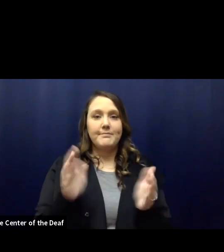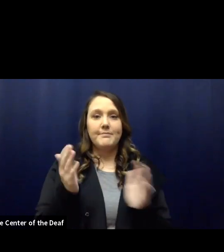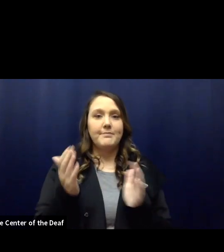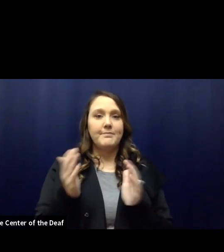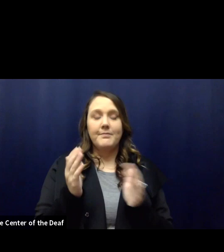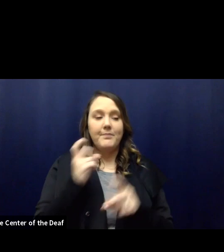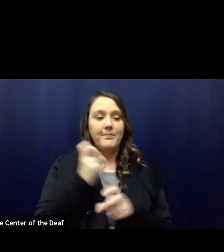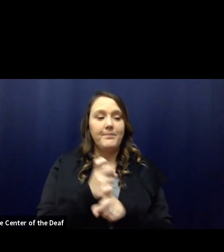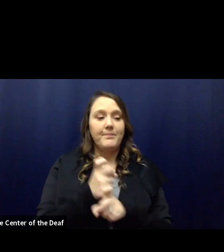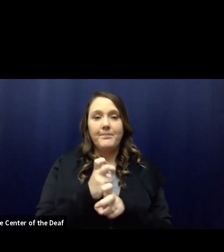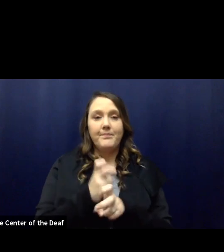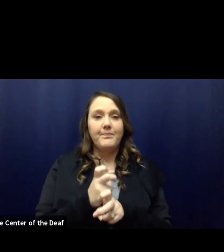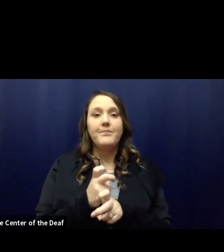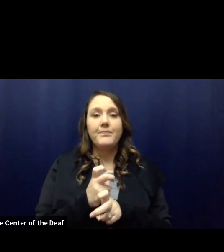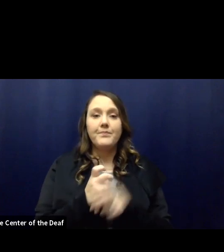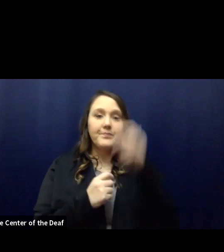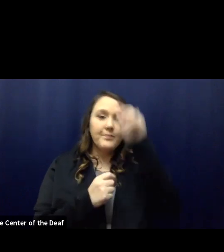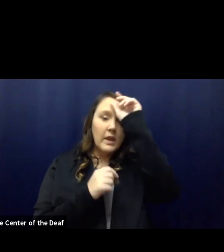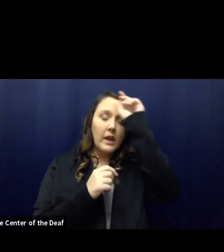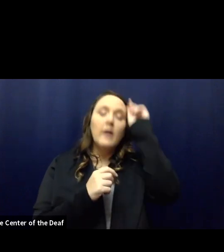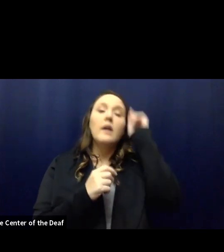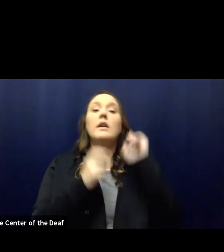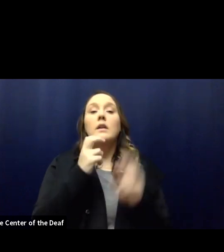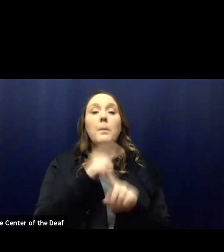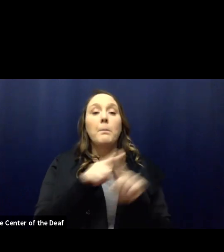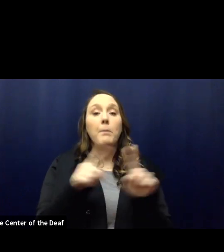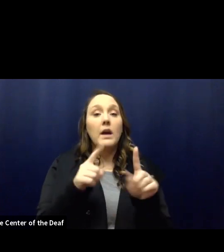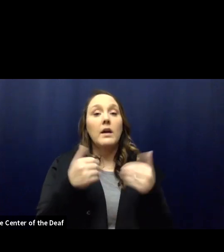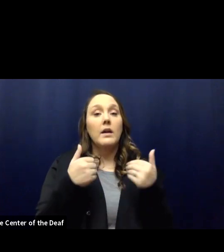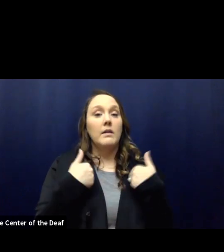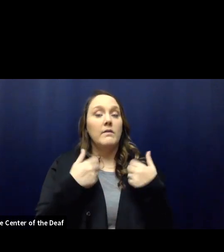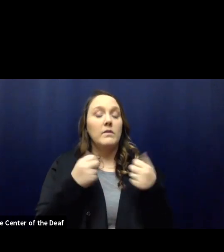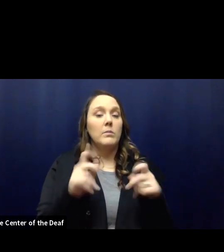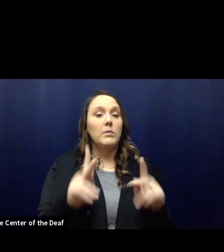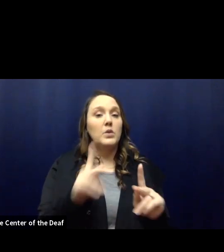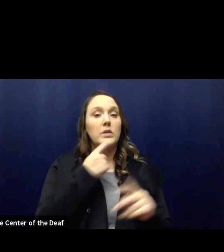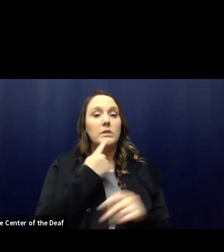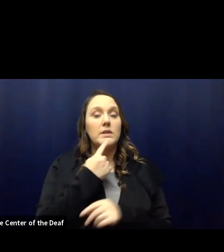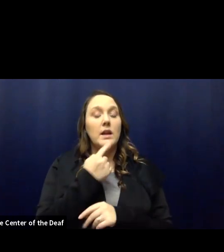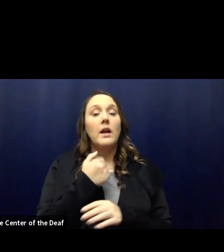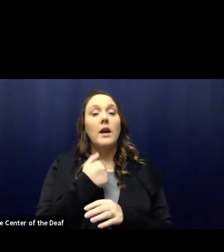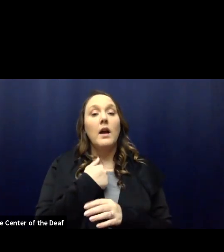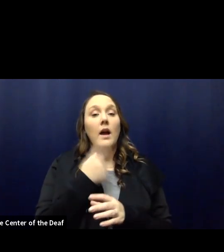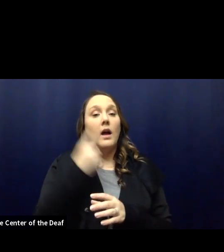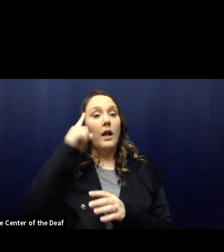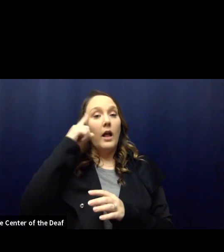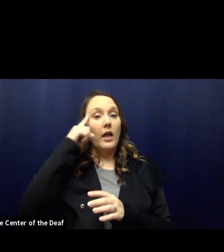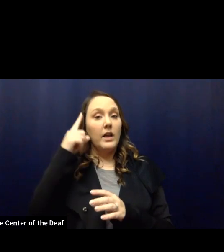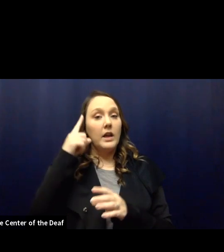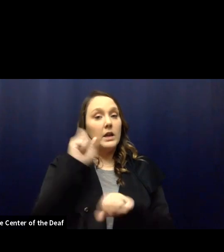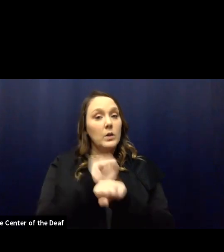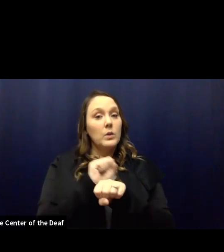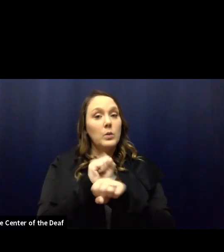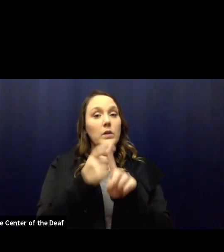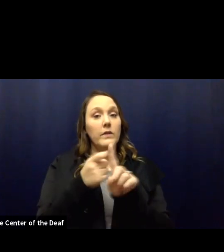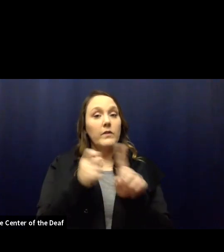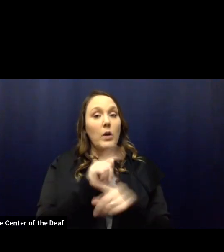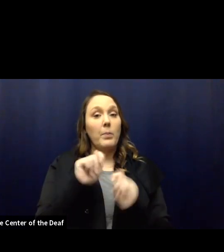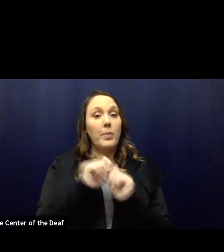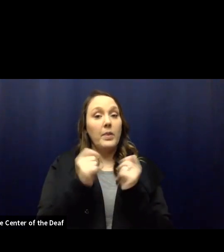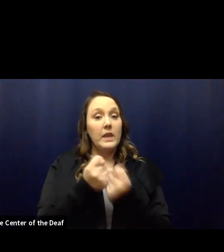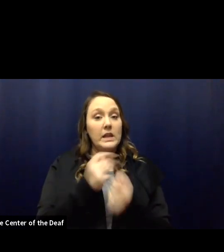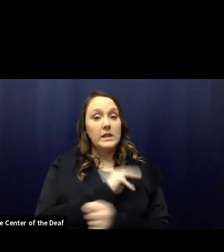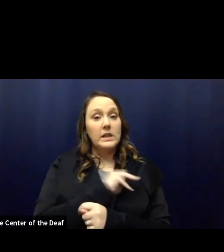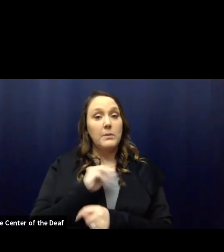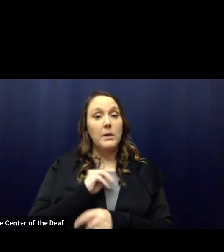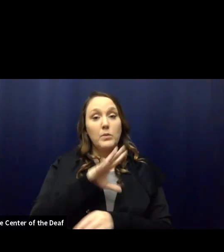hard to talk to the why, but I will take this opportunity to say that I do think the work of our team members that are a part of the